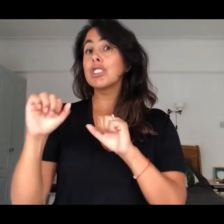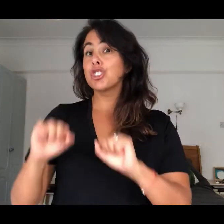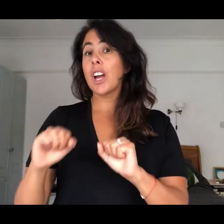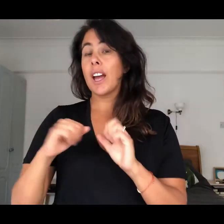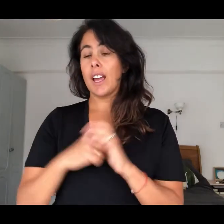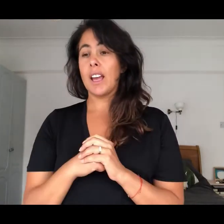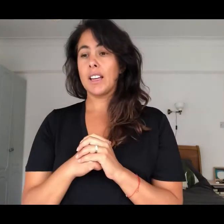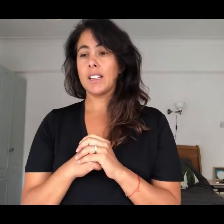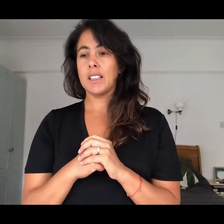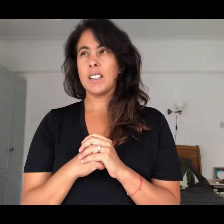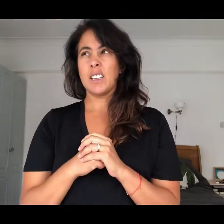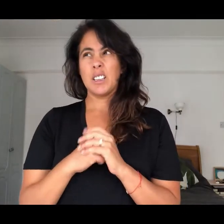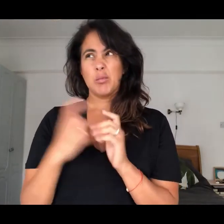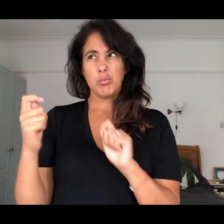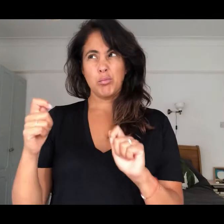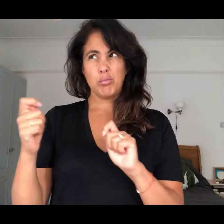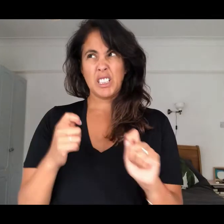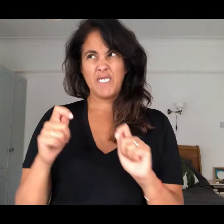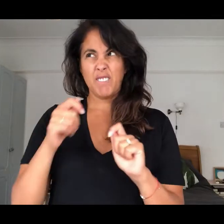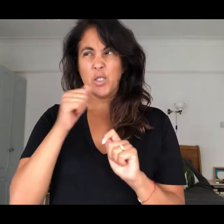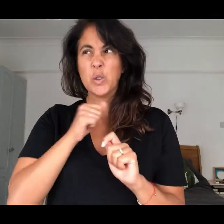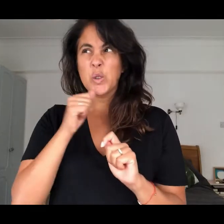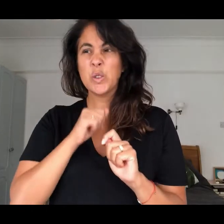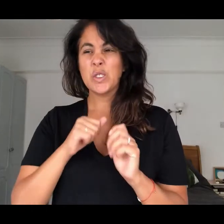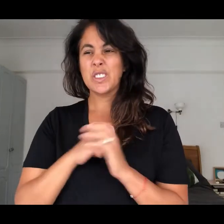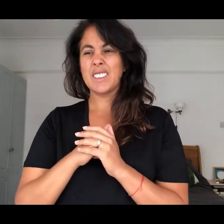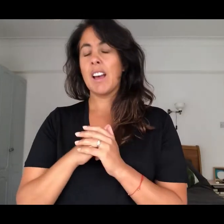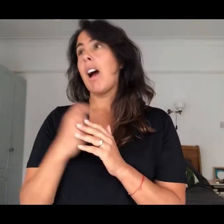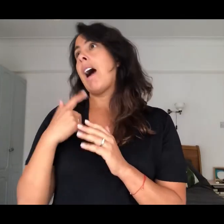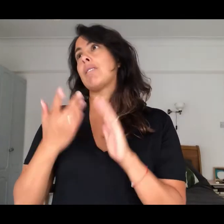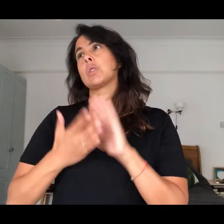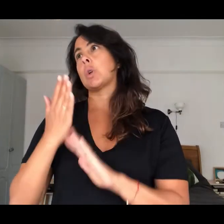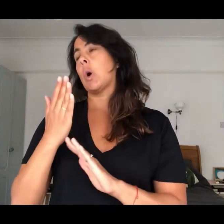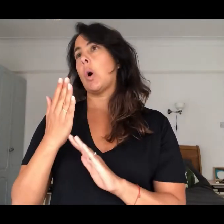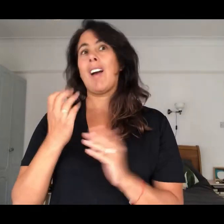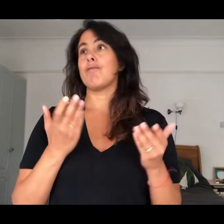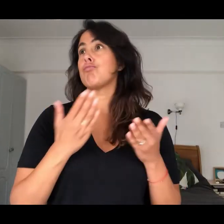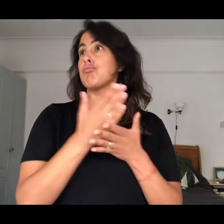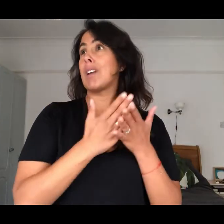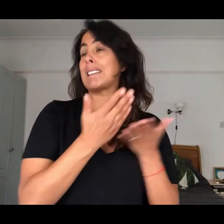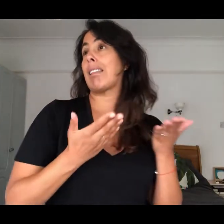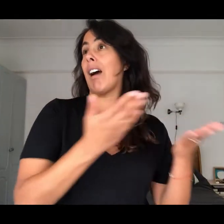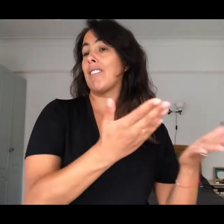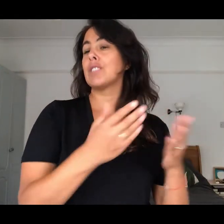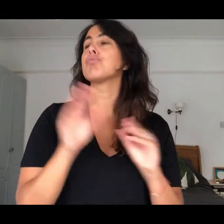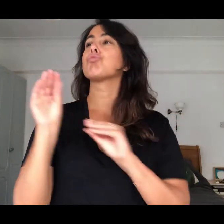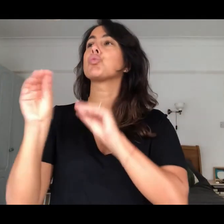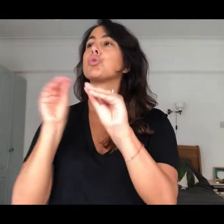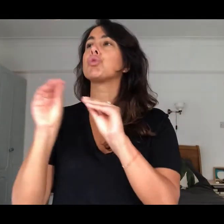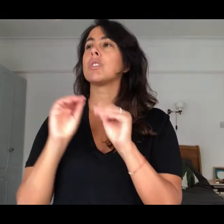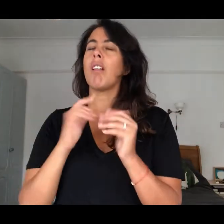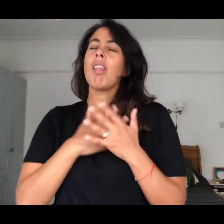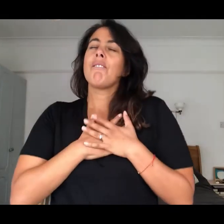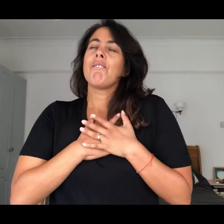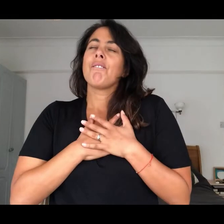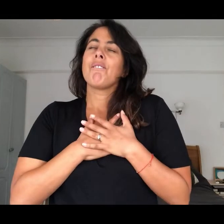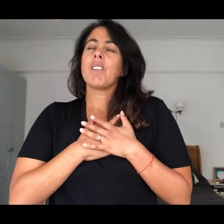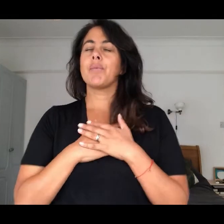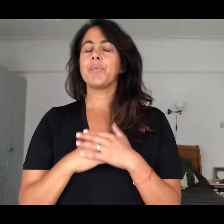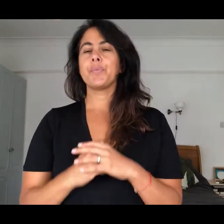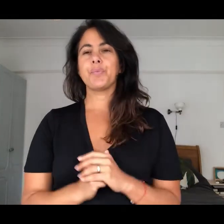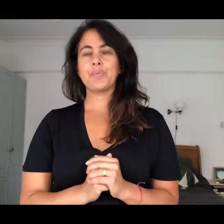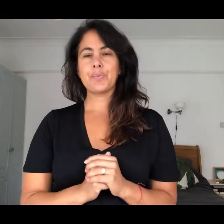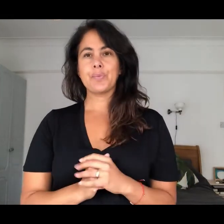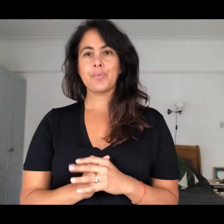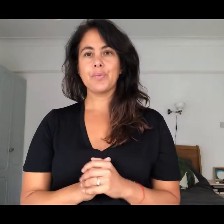Of course you can. And bring a chair. Bring a couple. Got to go. I've got a sourdough